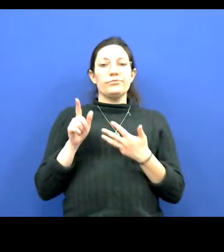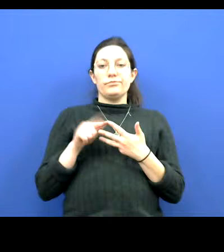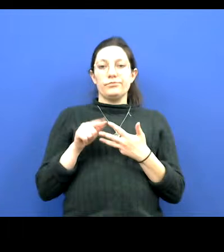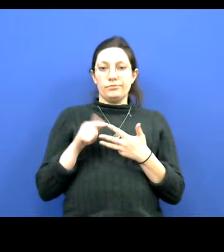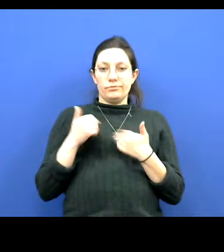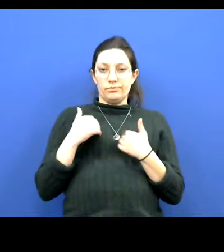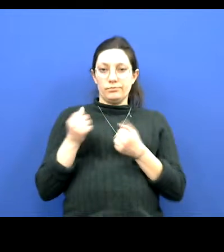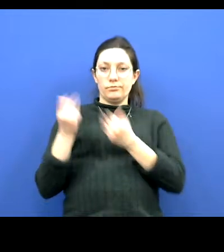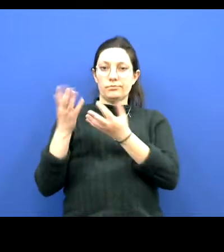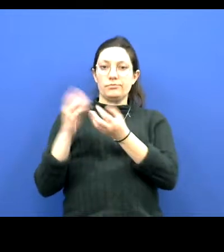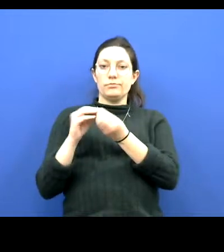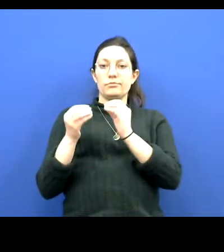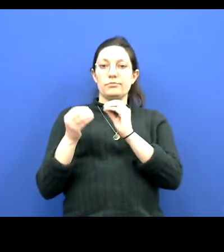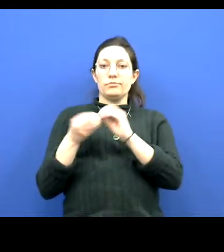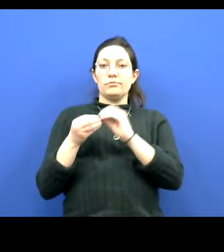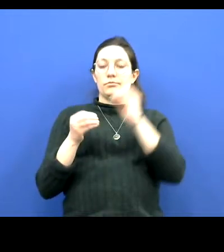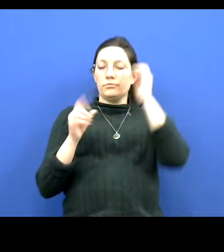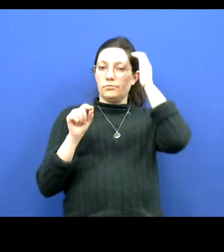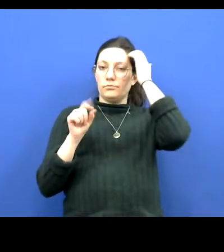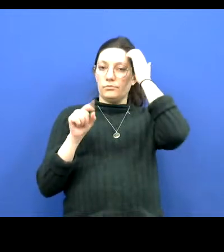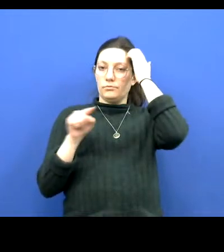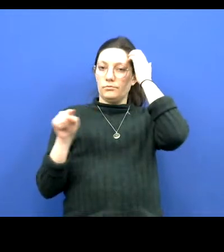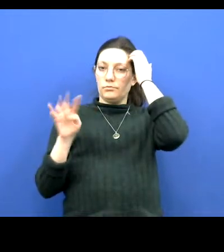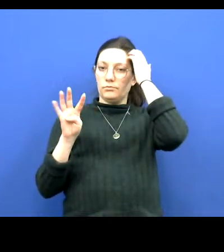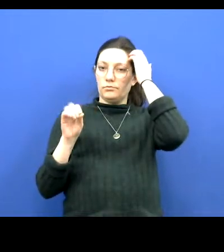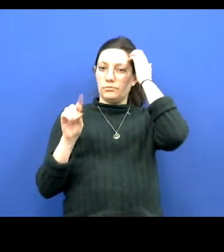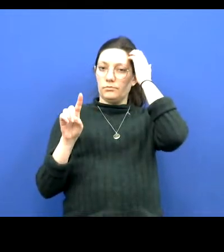members, I have resolution number